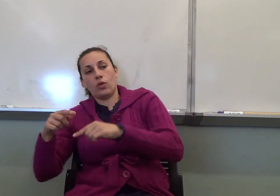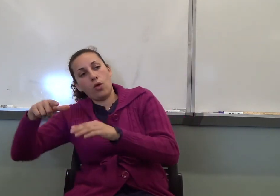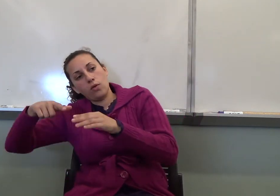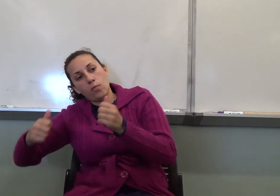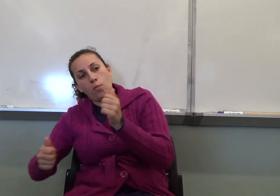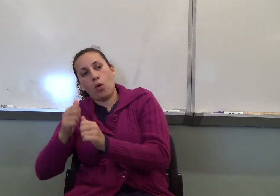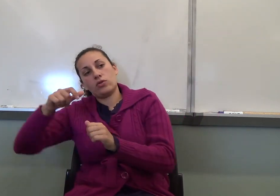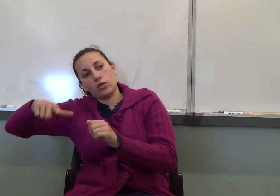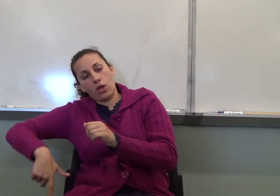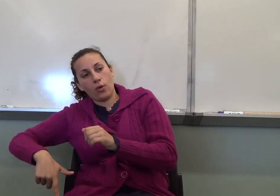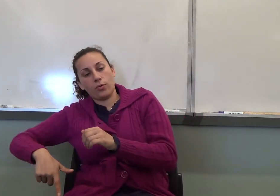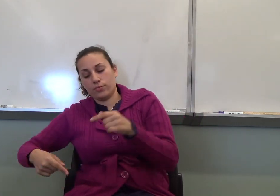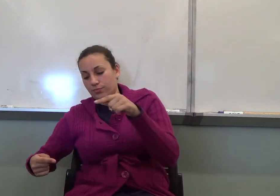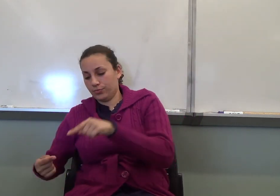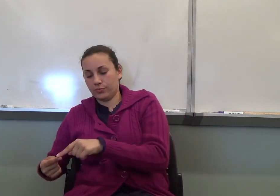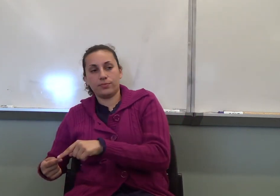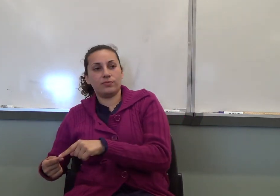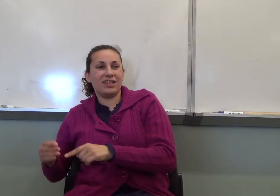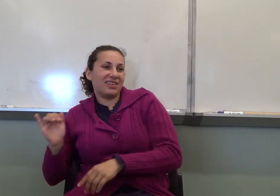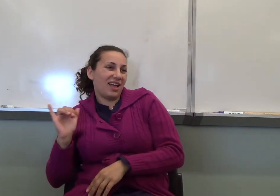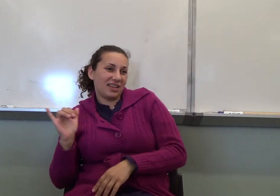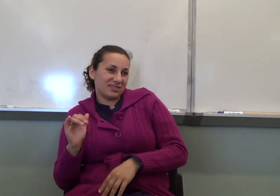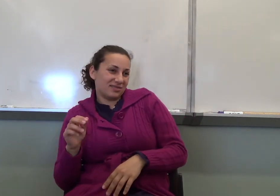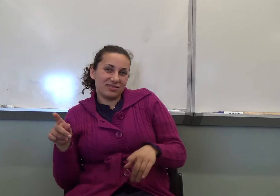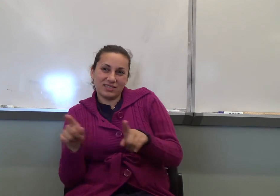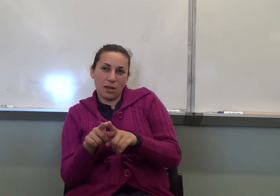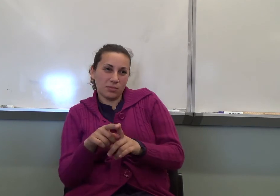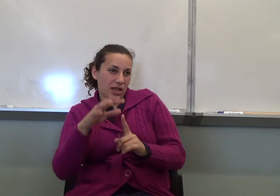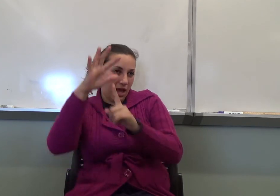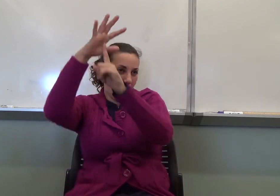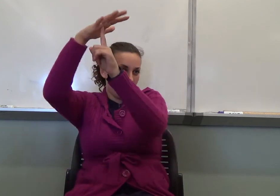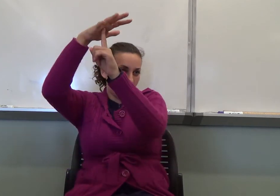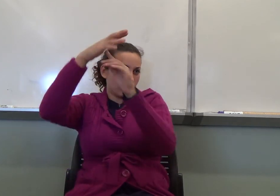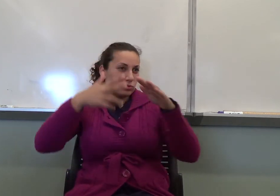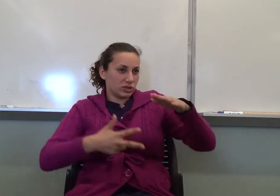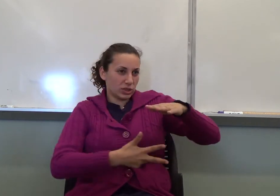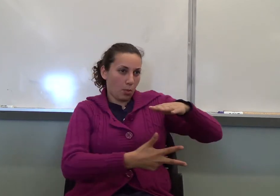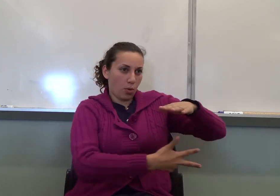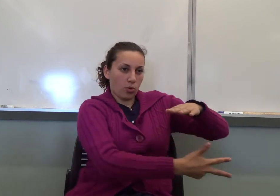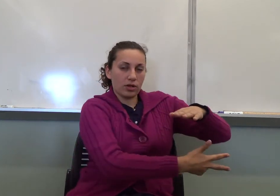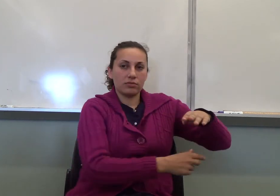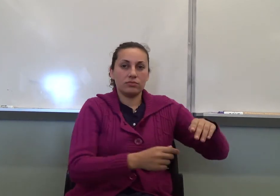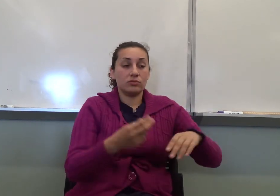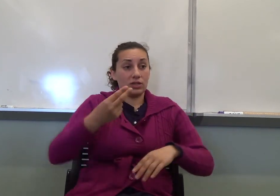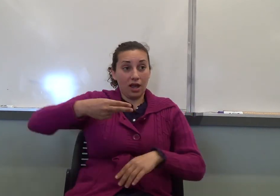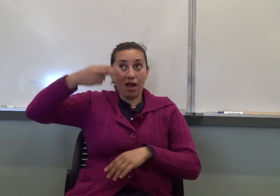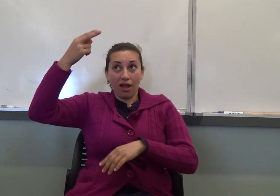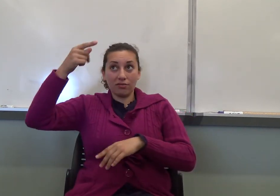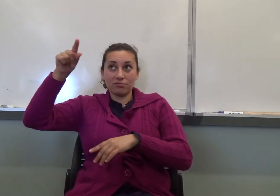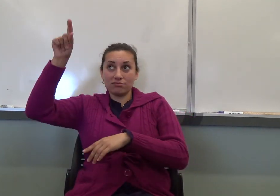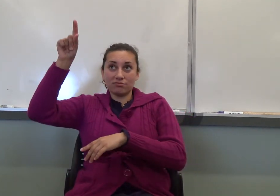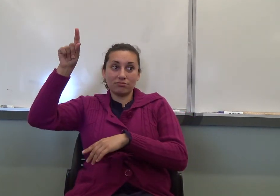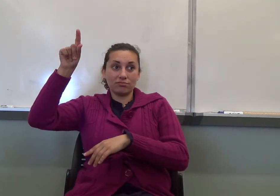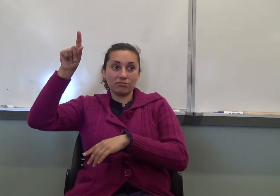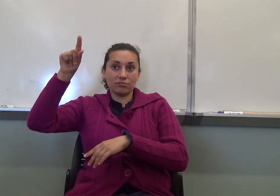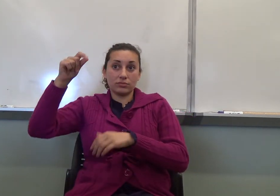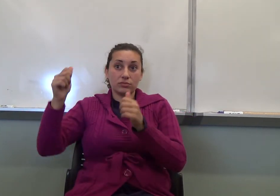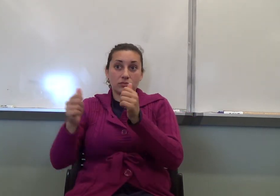It's kind of similar to the helicopter submarine thing, but the highest, well, the highest would be the most, to